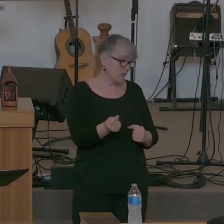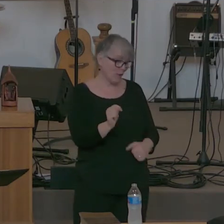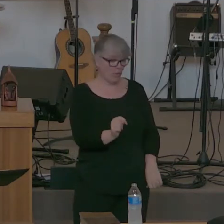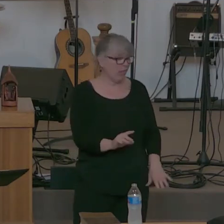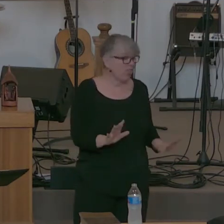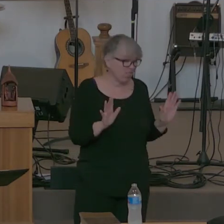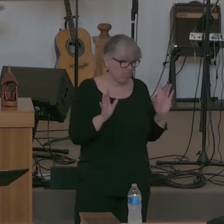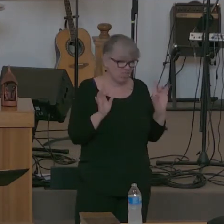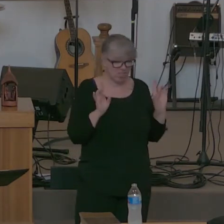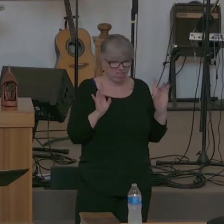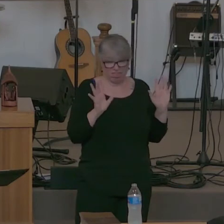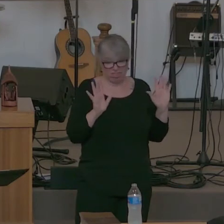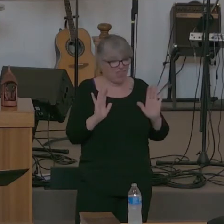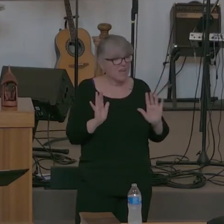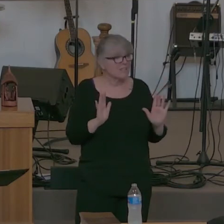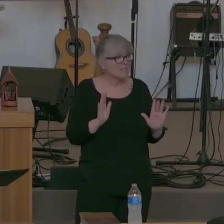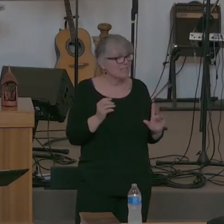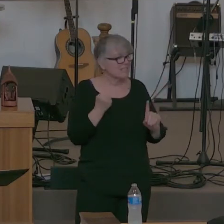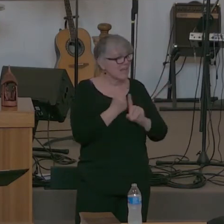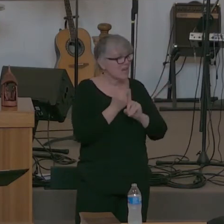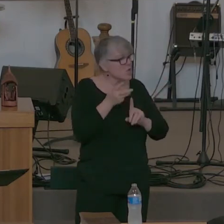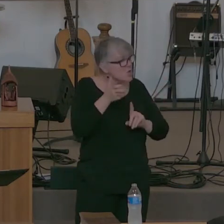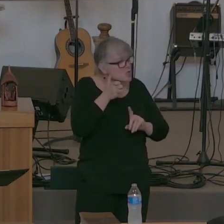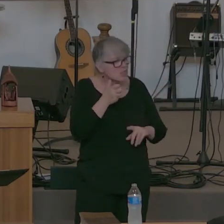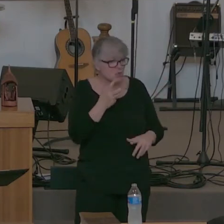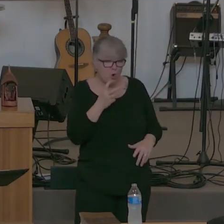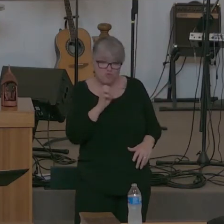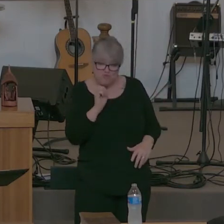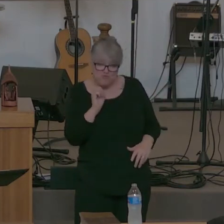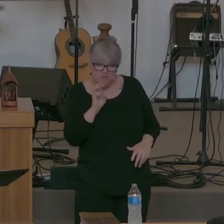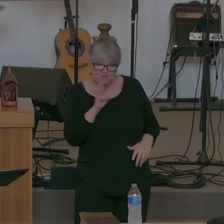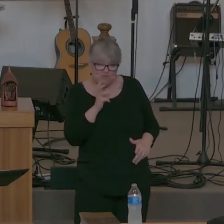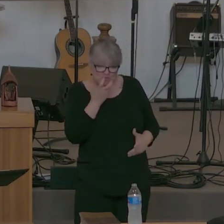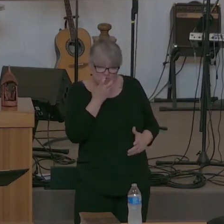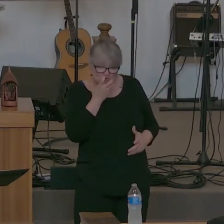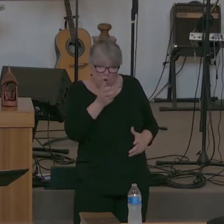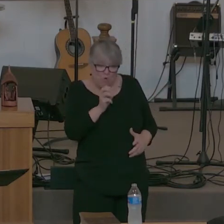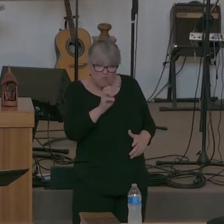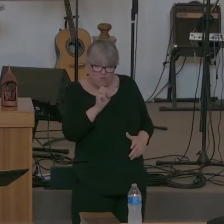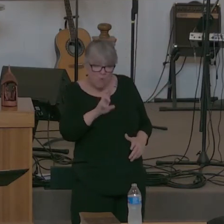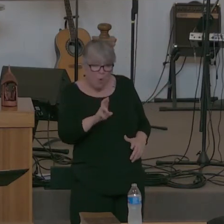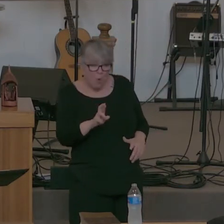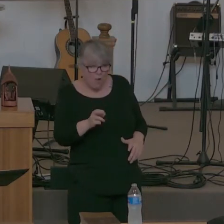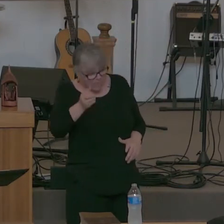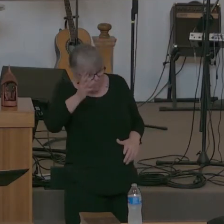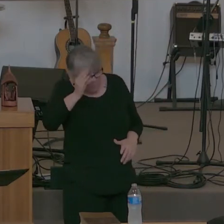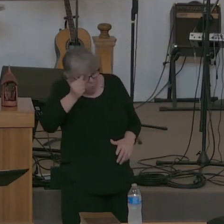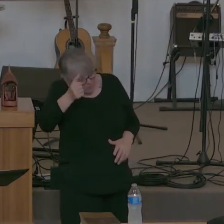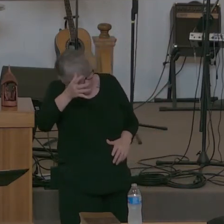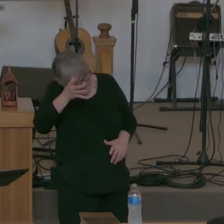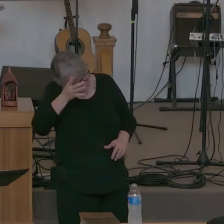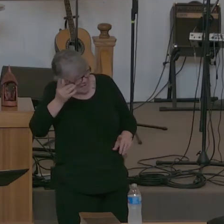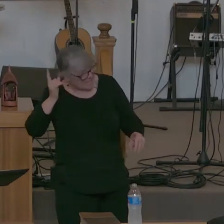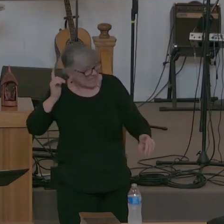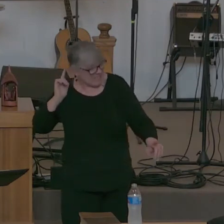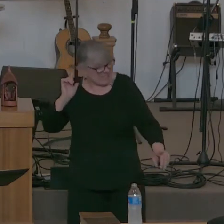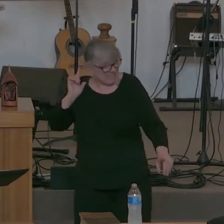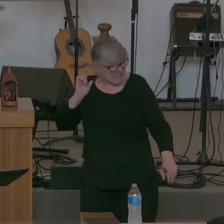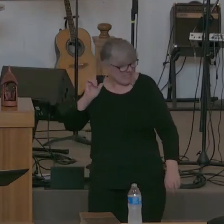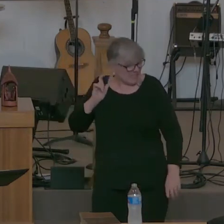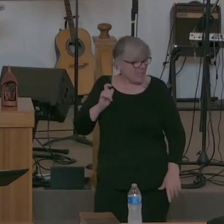And he said, all of a sudden, he hears this roar from behind him, and it's the dude's dad, and he's got a pipe wrench in his